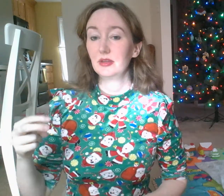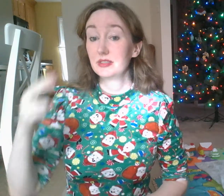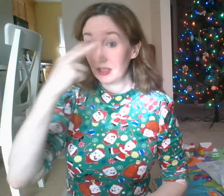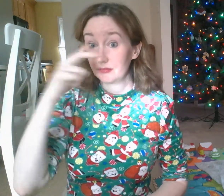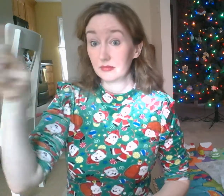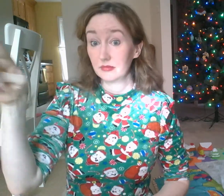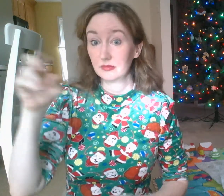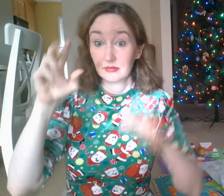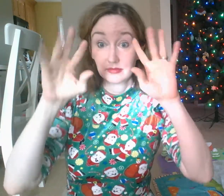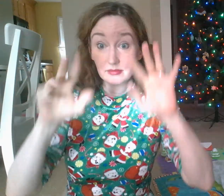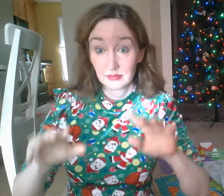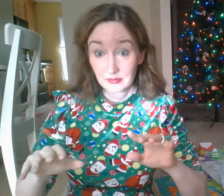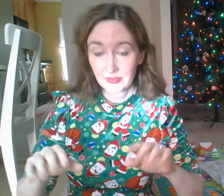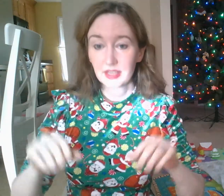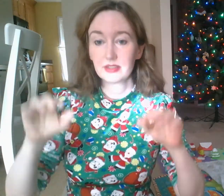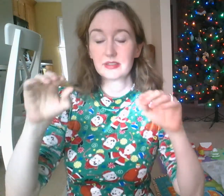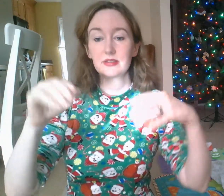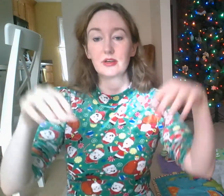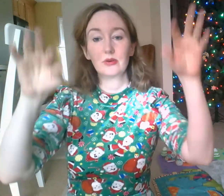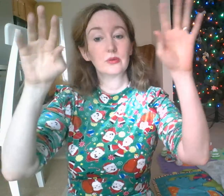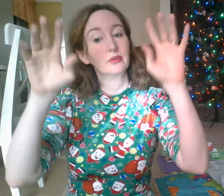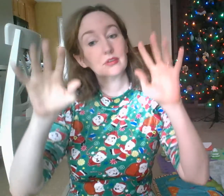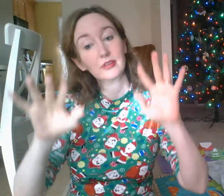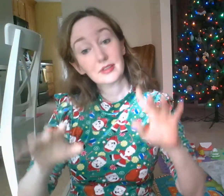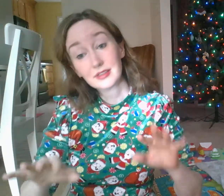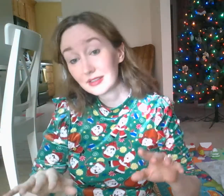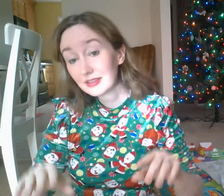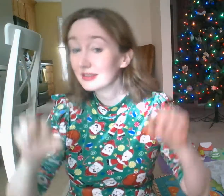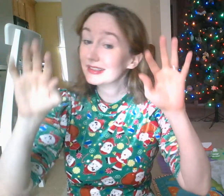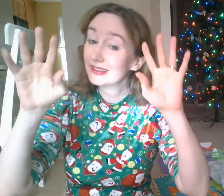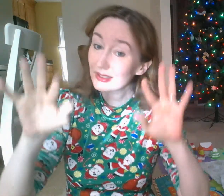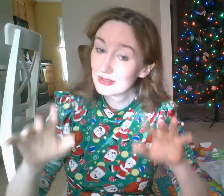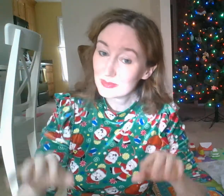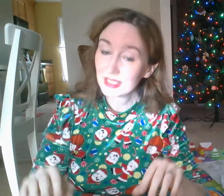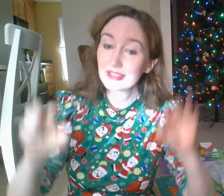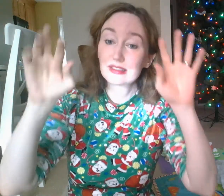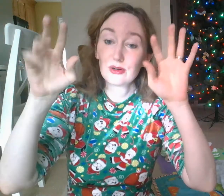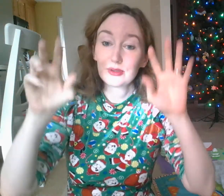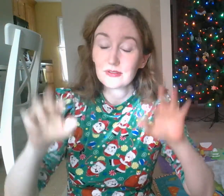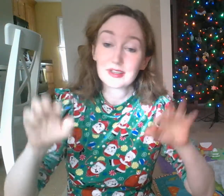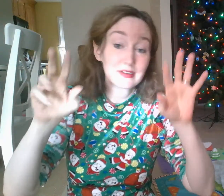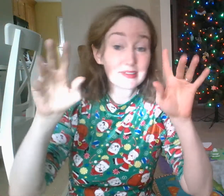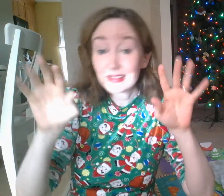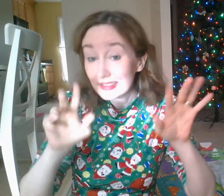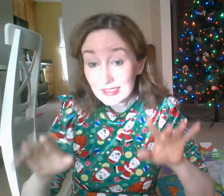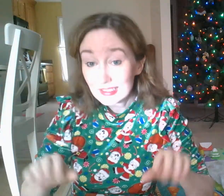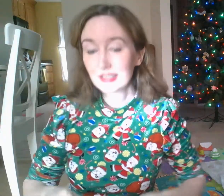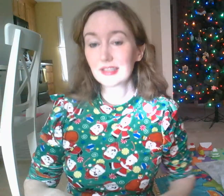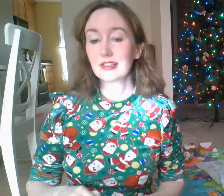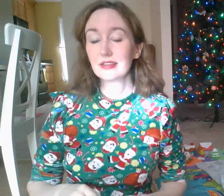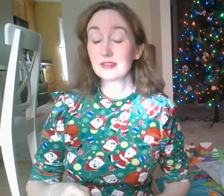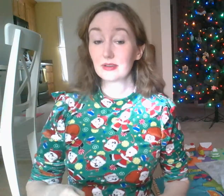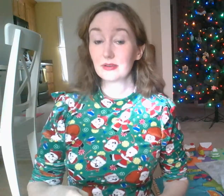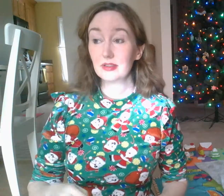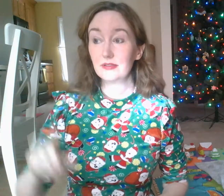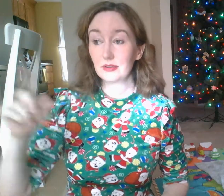could say, this is snow. You just make it snow with your fingers. So if you're